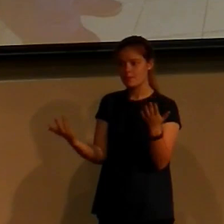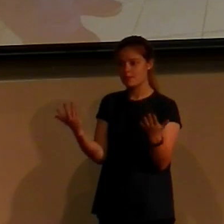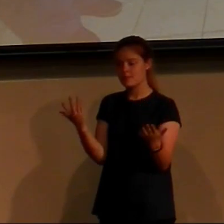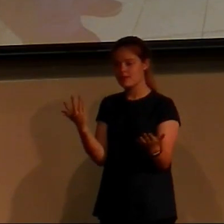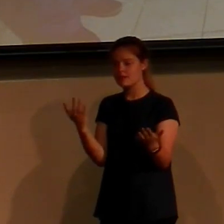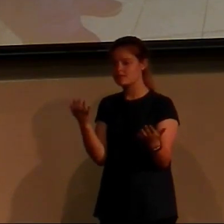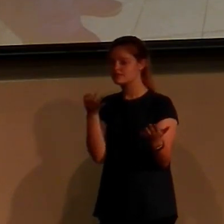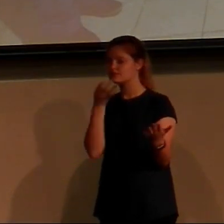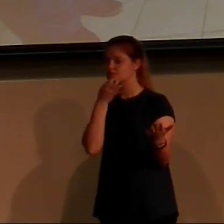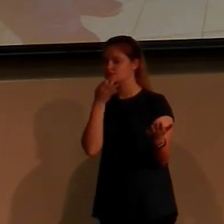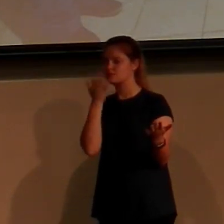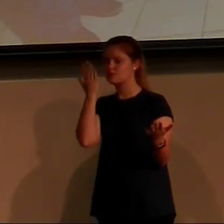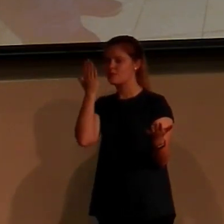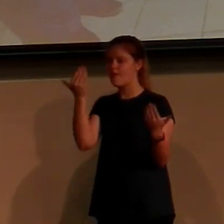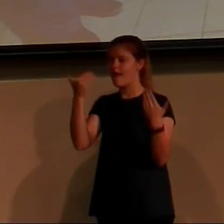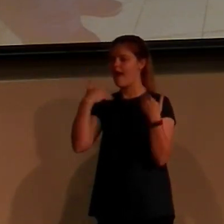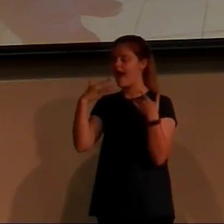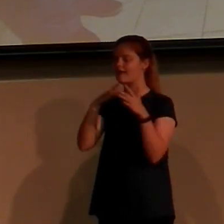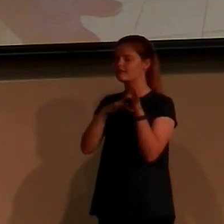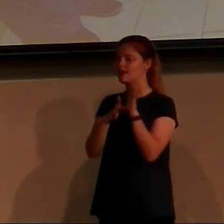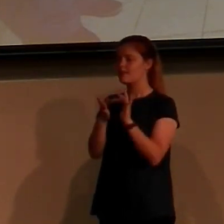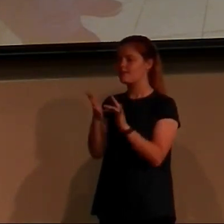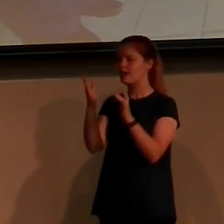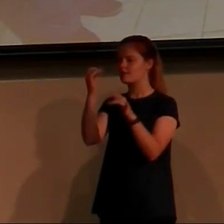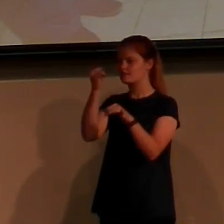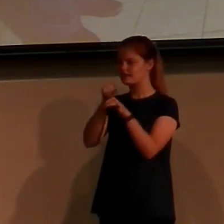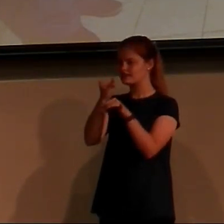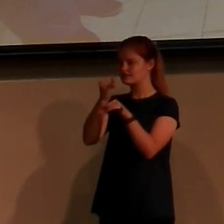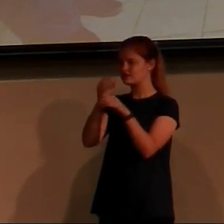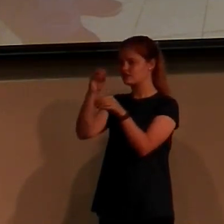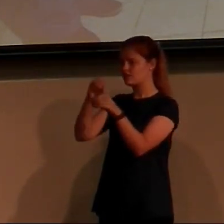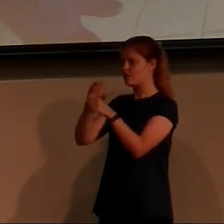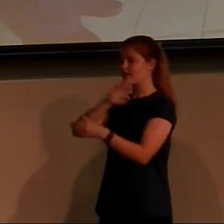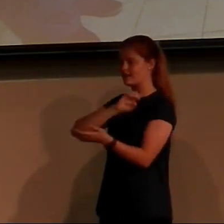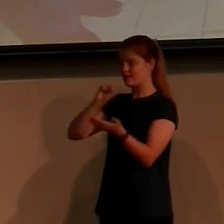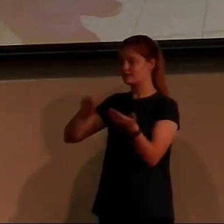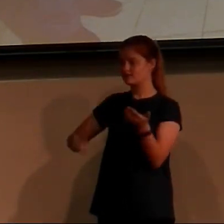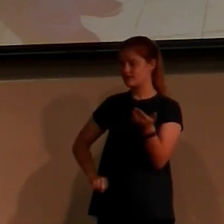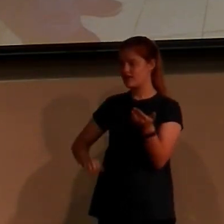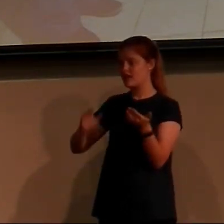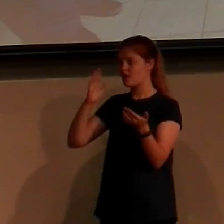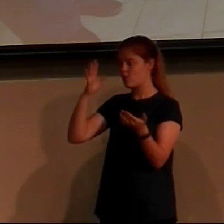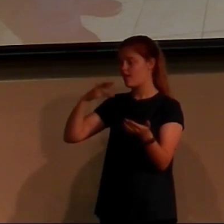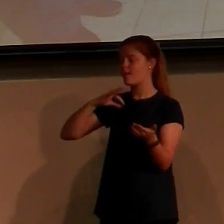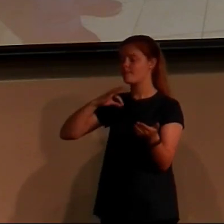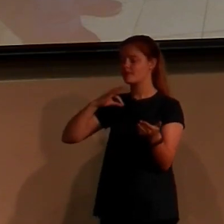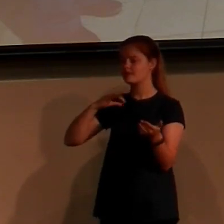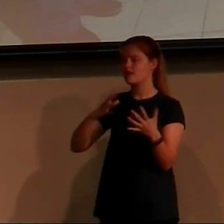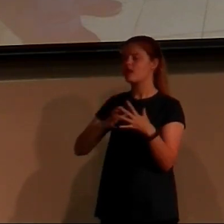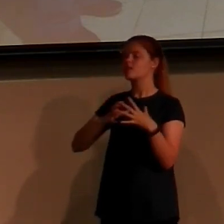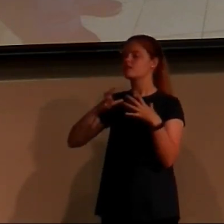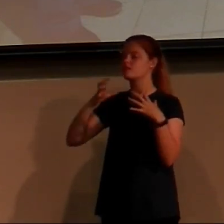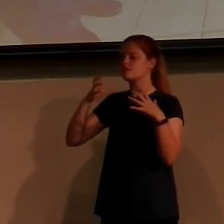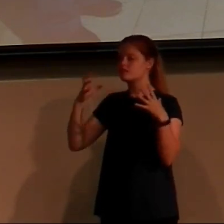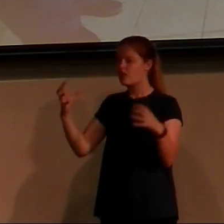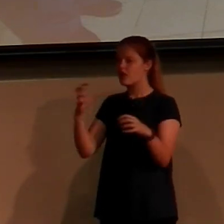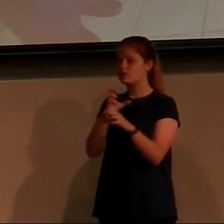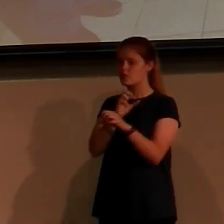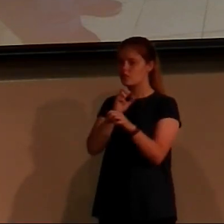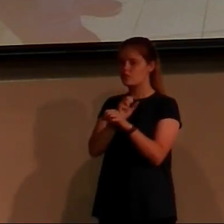will have a Bible Institute in El Salvador. That will benefit a lot the work of the Lord in El Salvador.